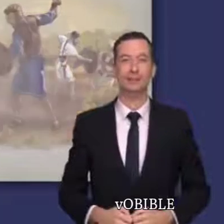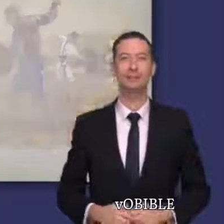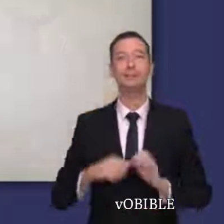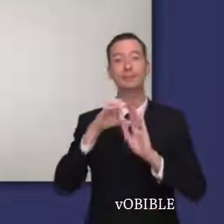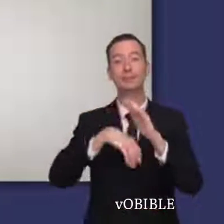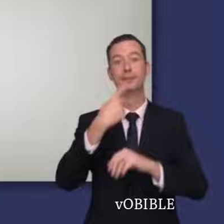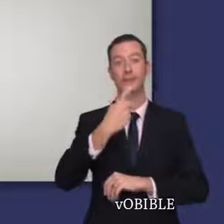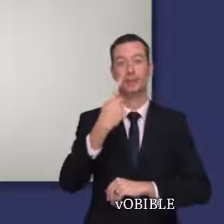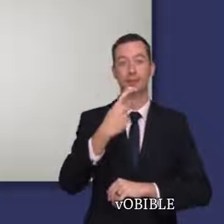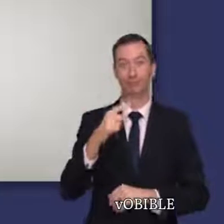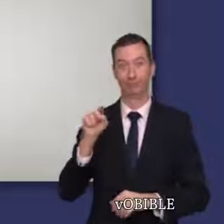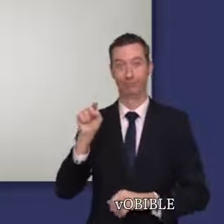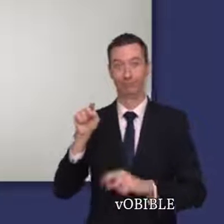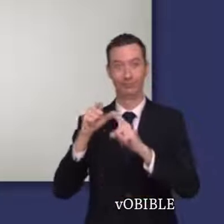enemies.